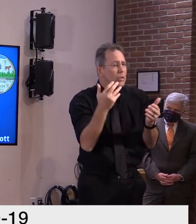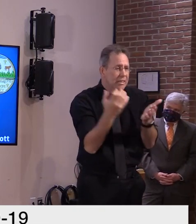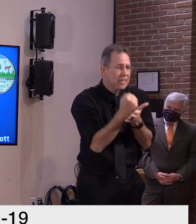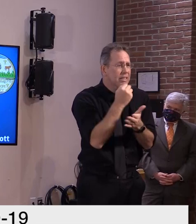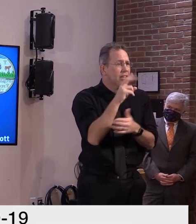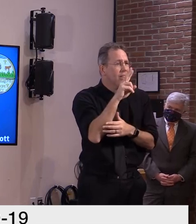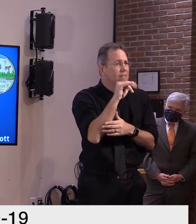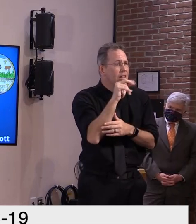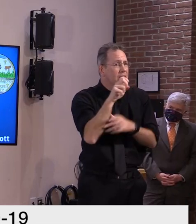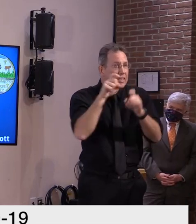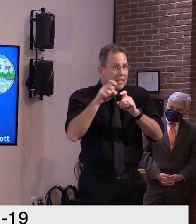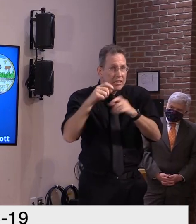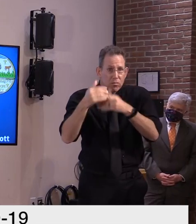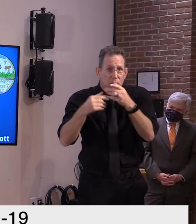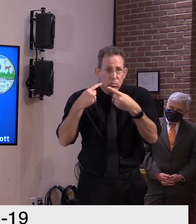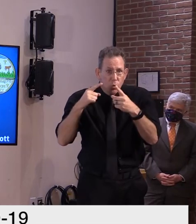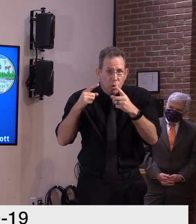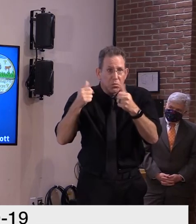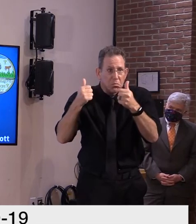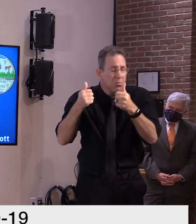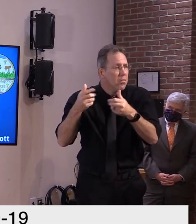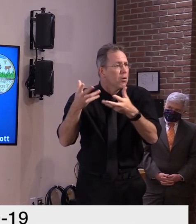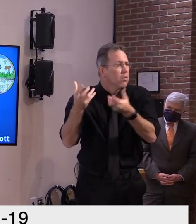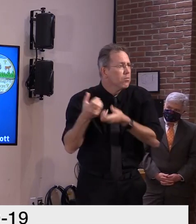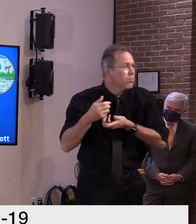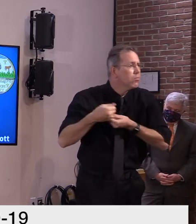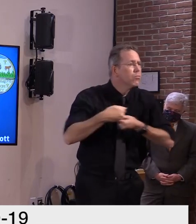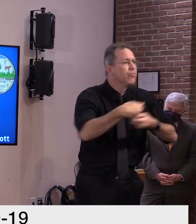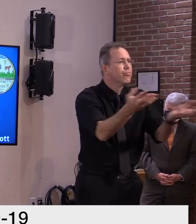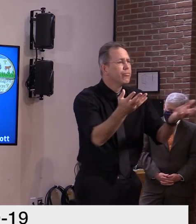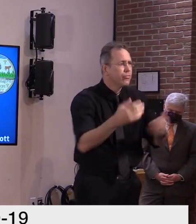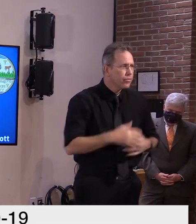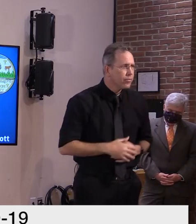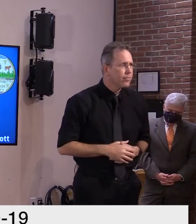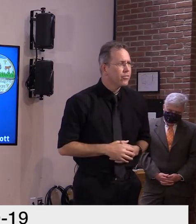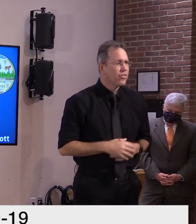that's going on, everybody doing all the things I just said.